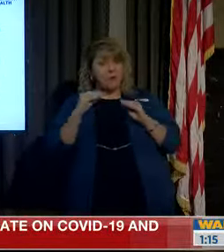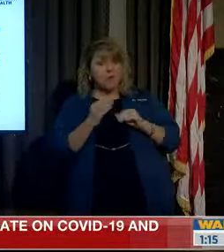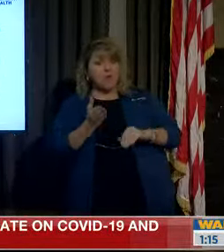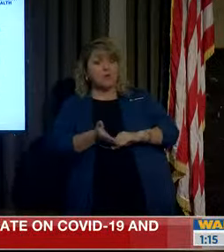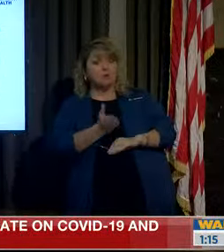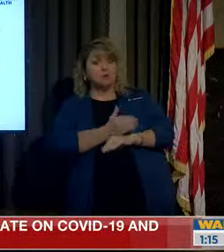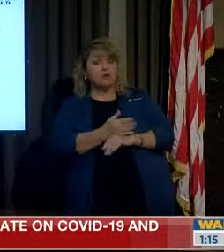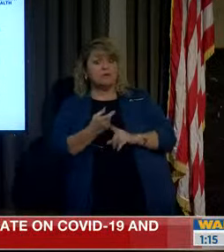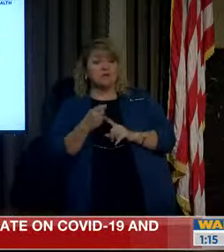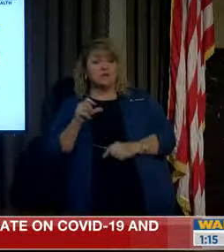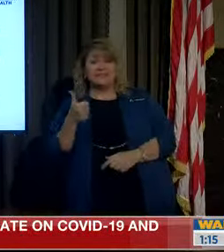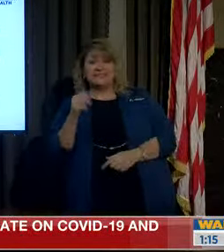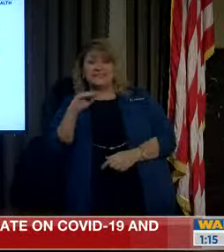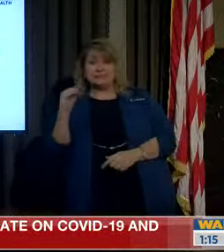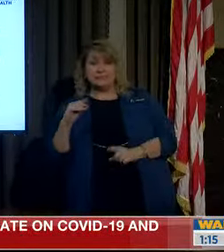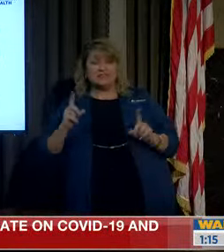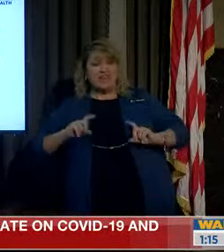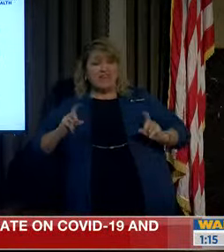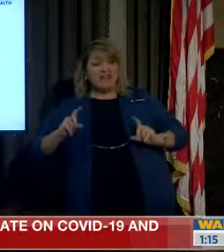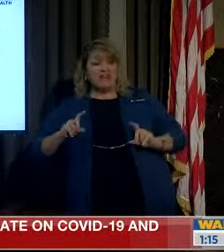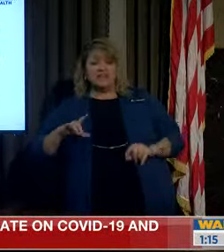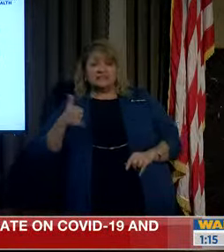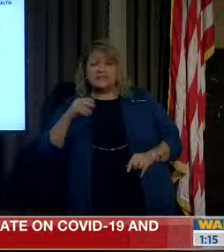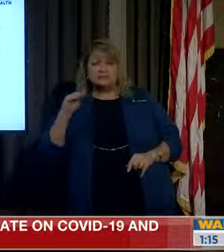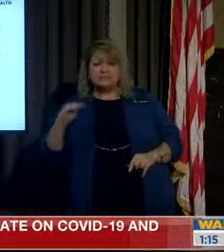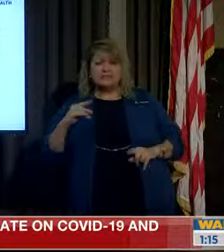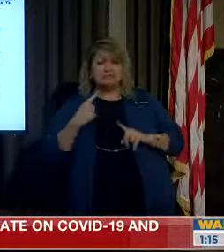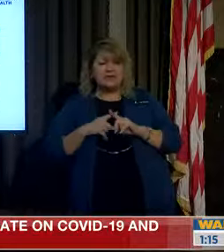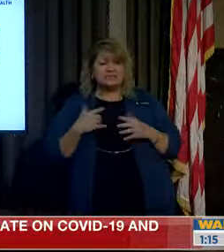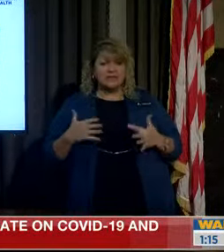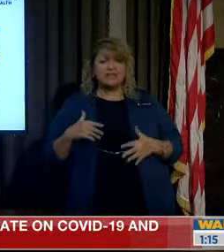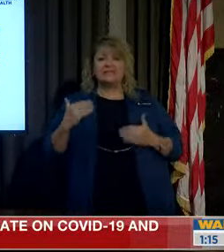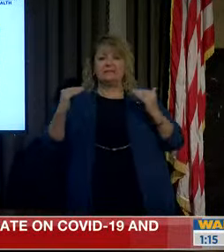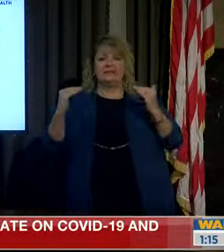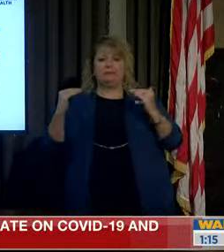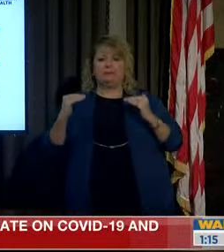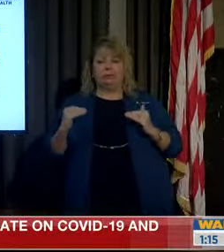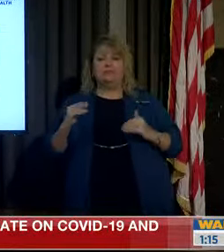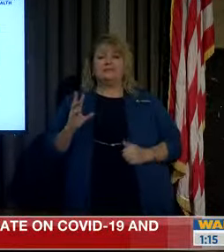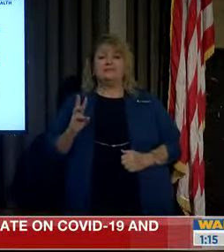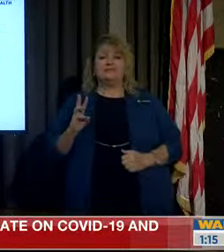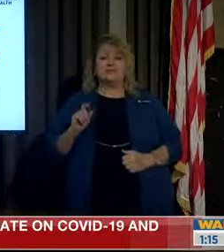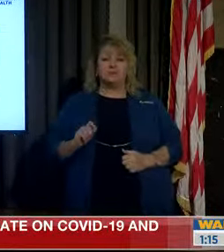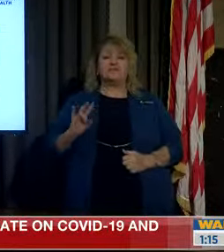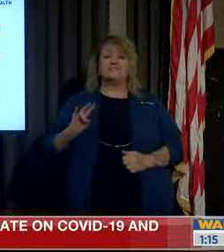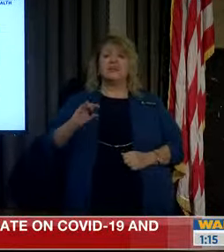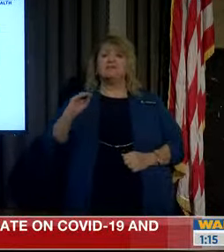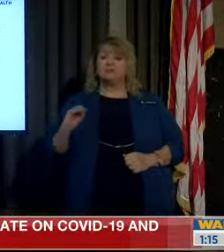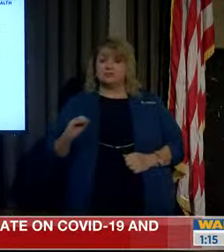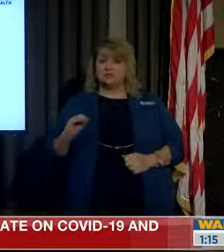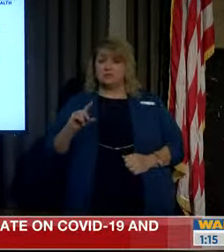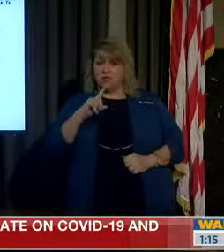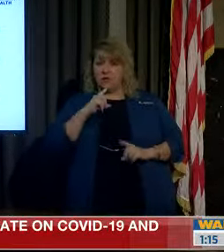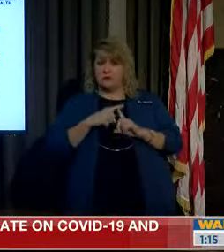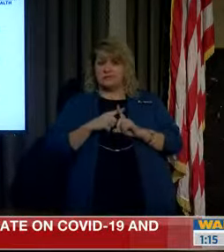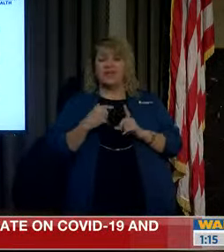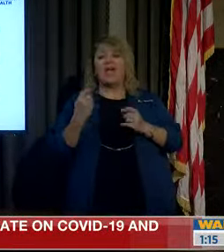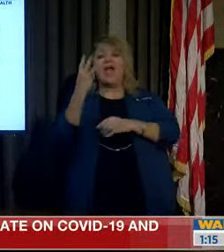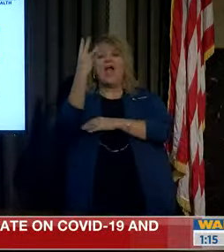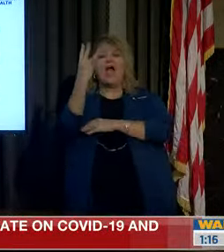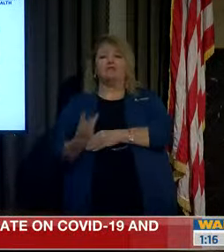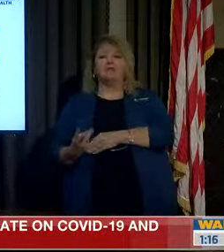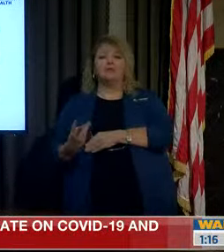from 10% of tests being positive down to 6.7% of tests being positive. We get new numbers every Wednesday, so we'll